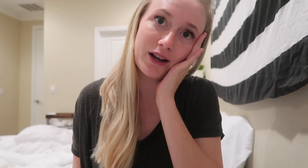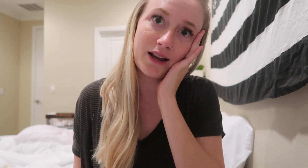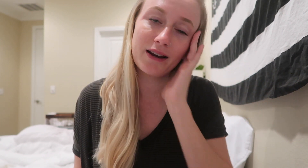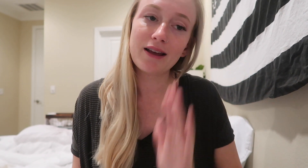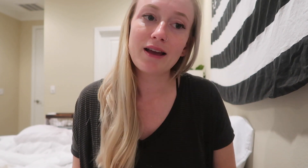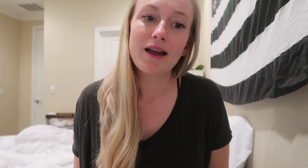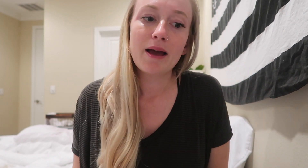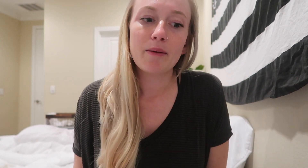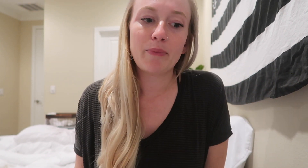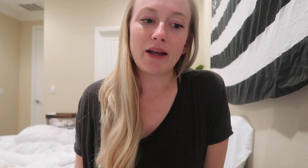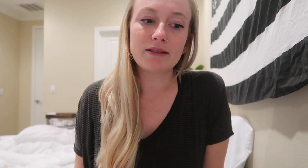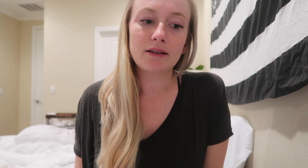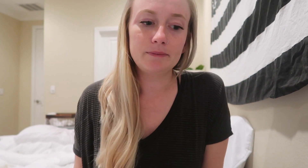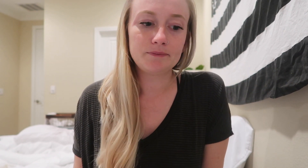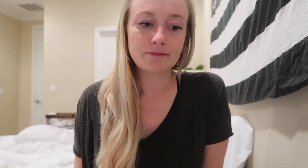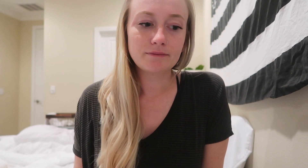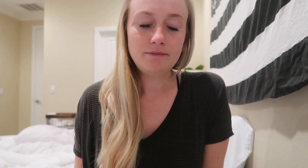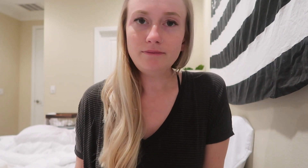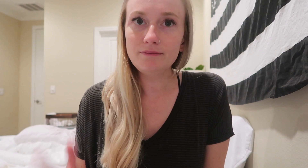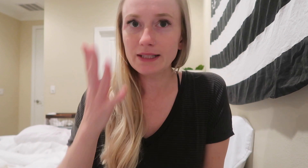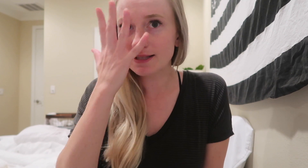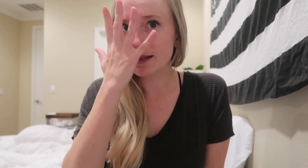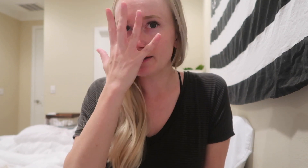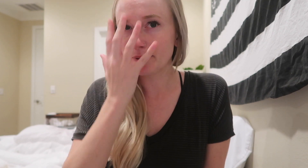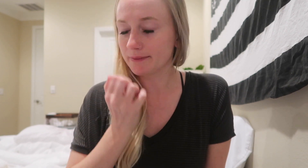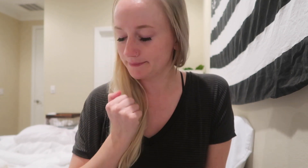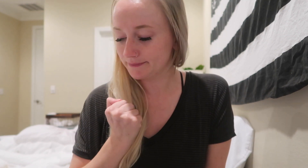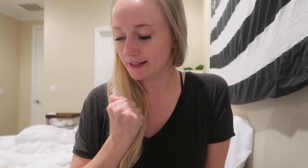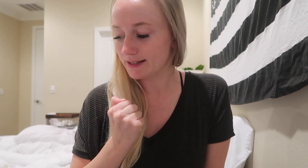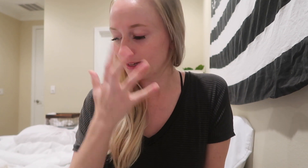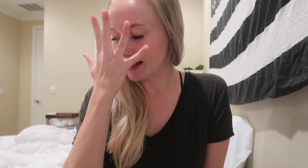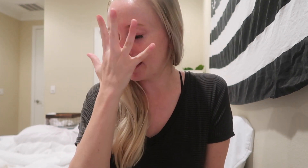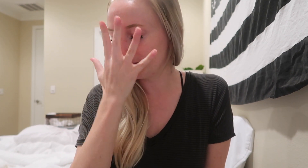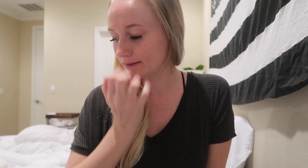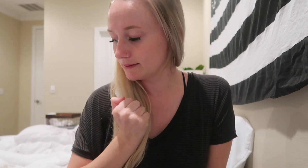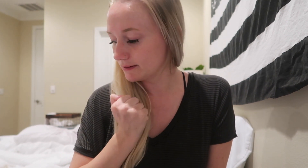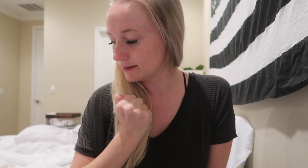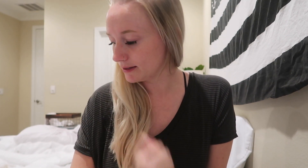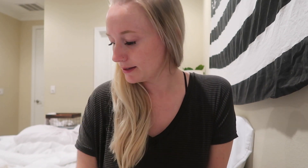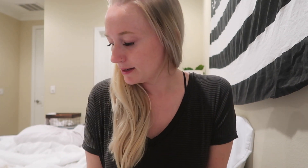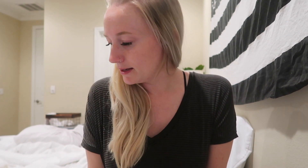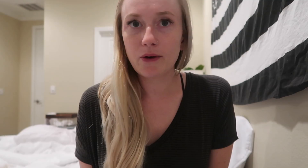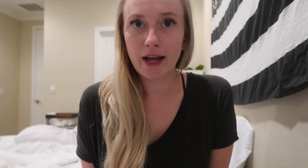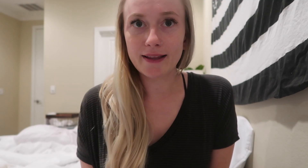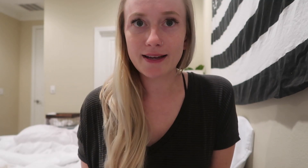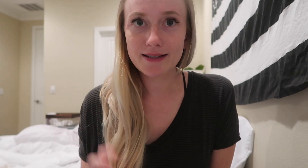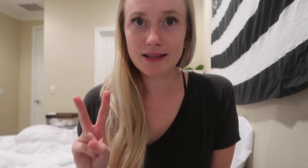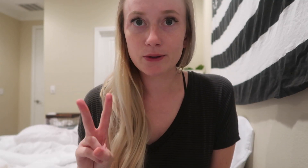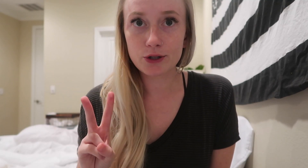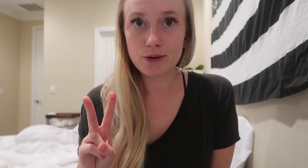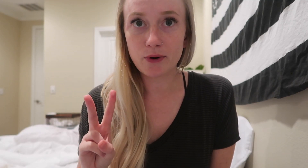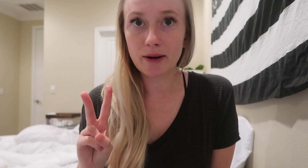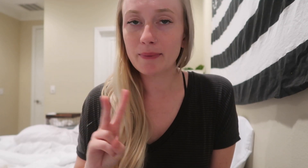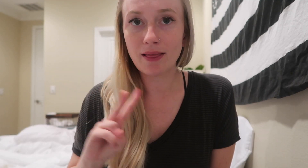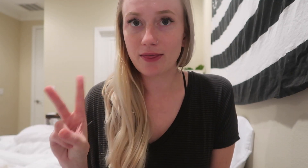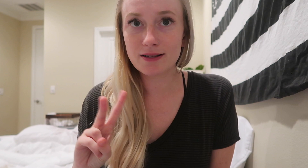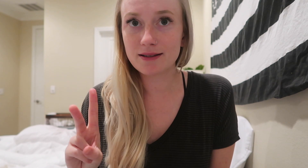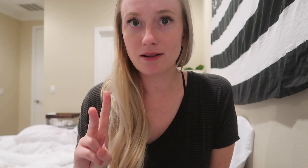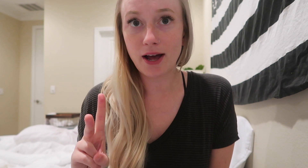night-night. But sleep is like that. Okay, I think I said there were 2 more, but this is the last